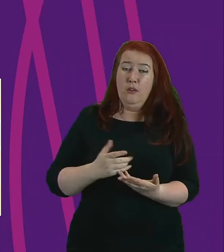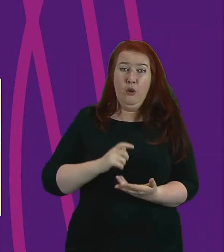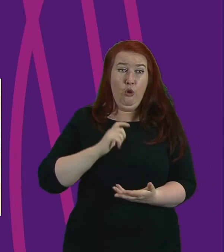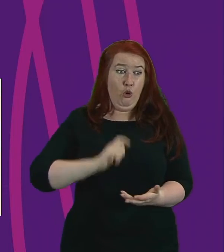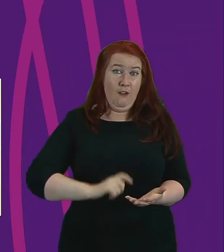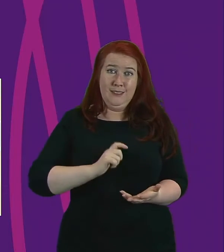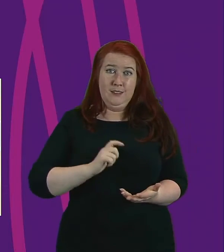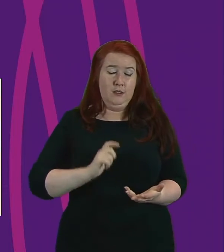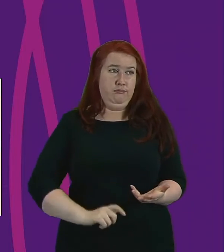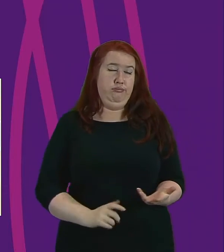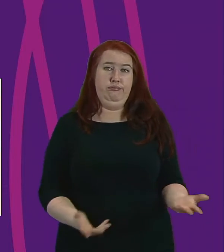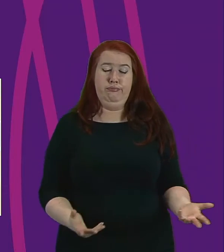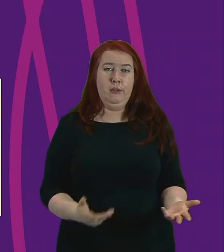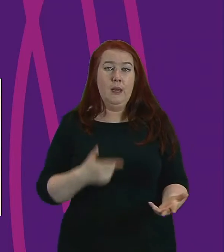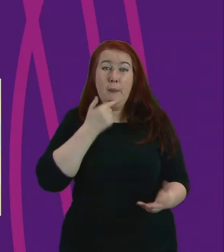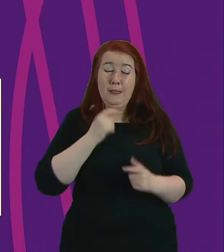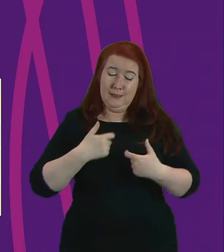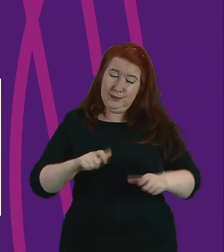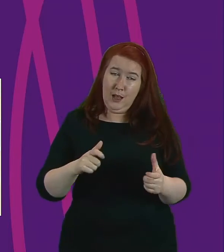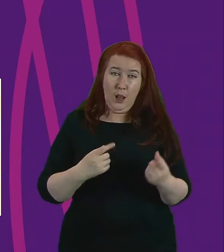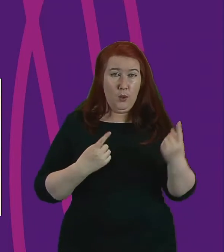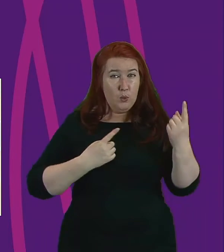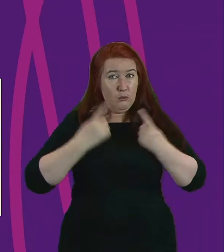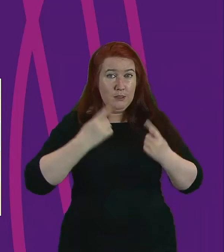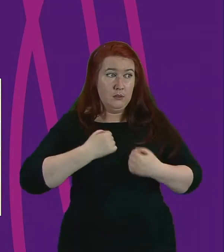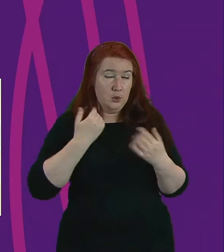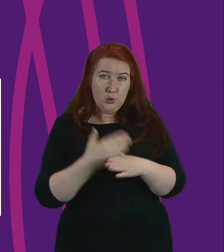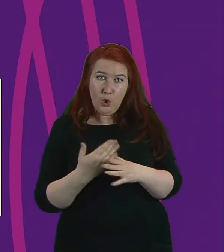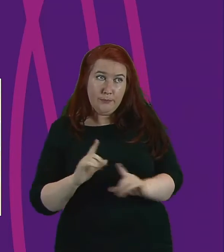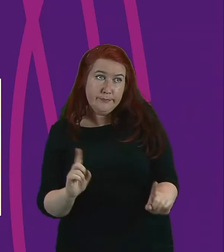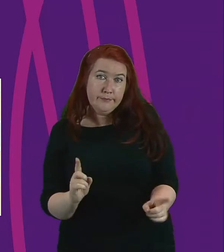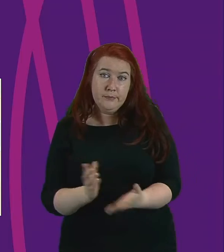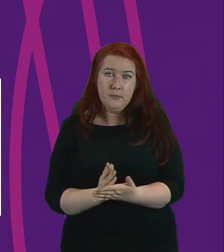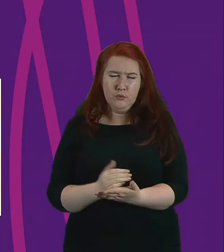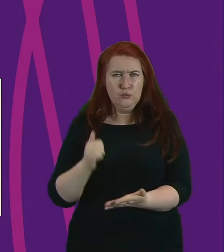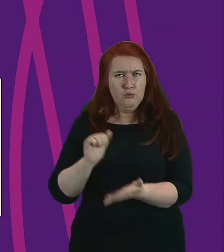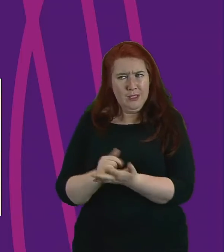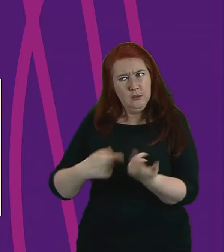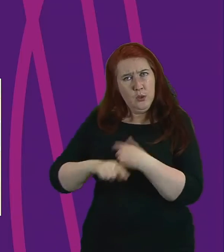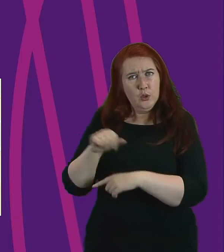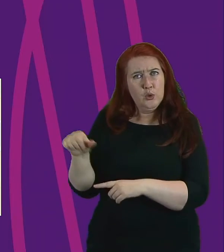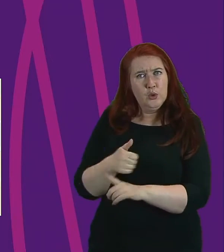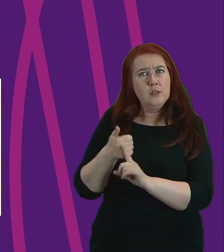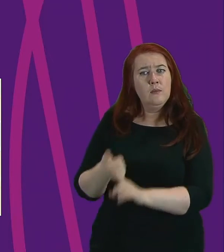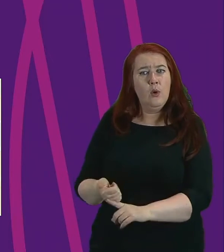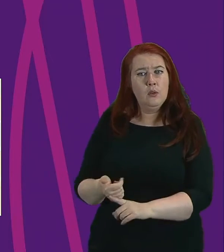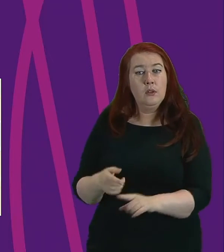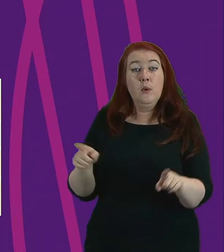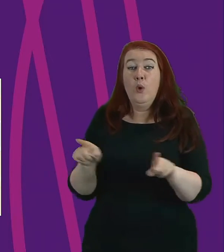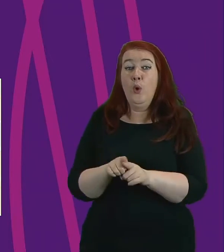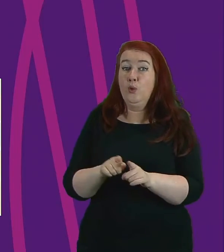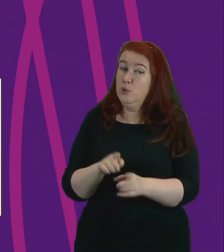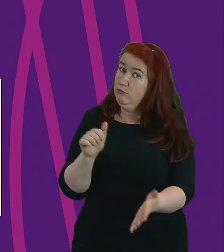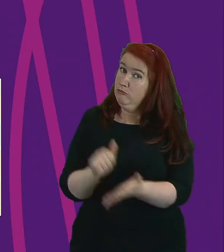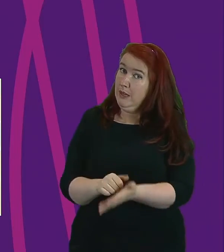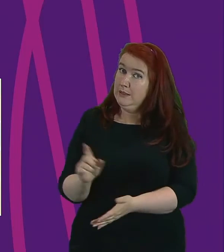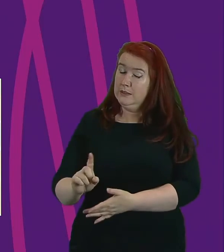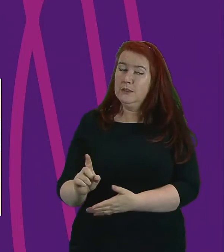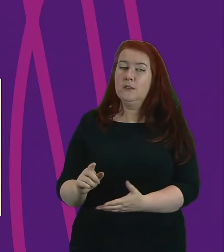doubt remain worried about their own jobs, and it is right that we all play our part to support them. But it is also right that the Scottish Government